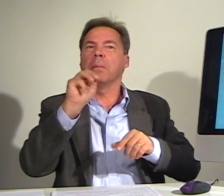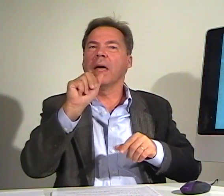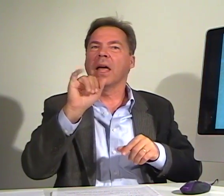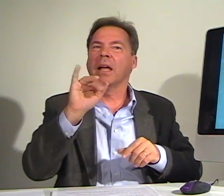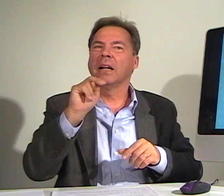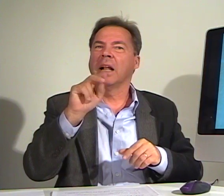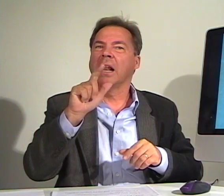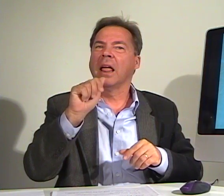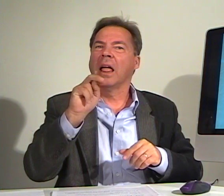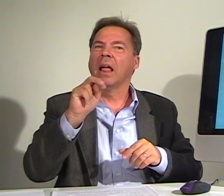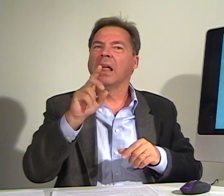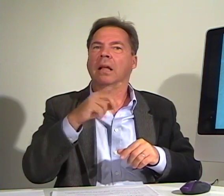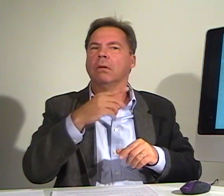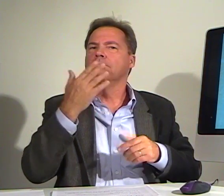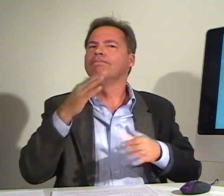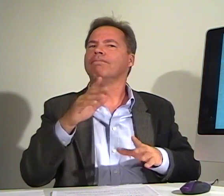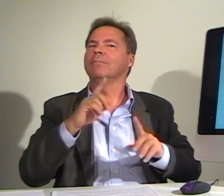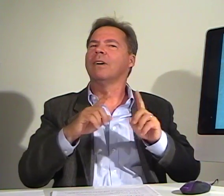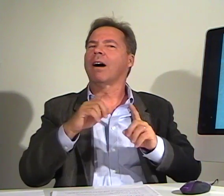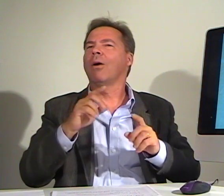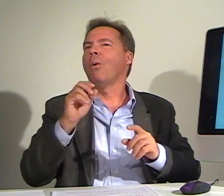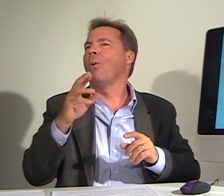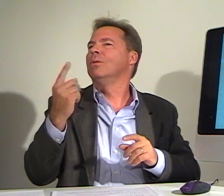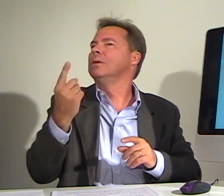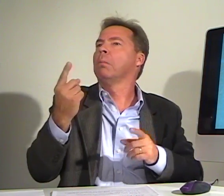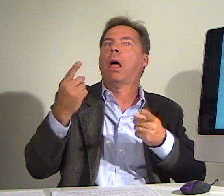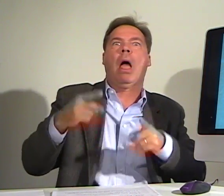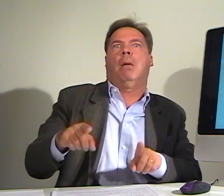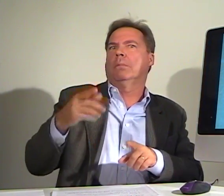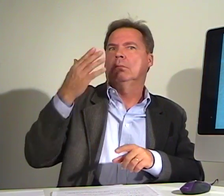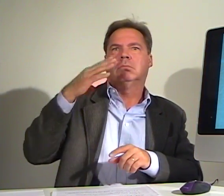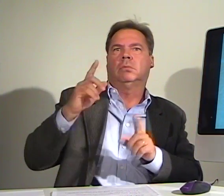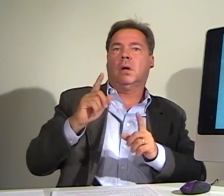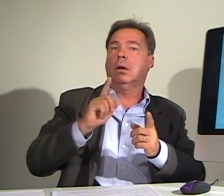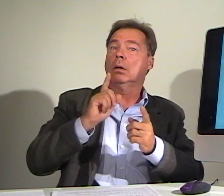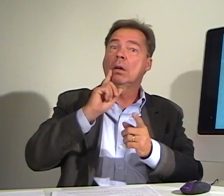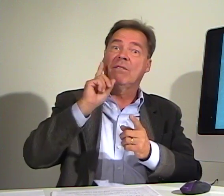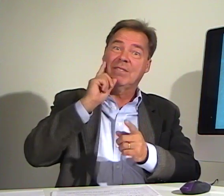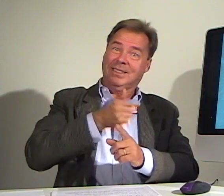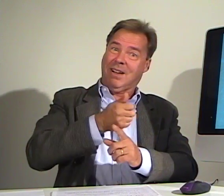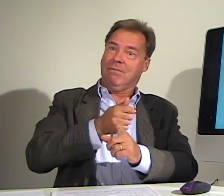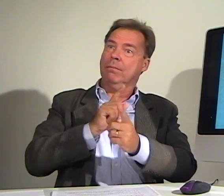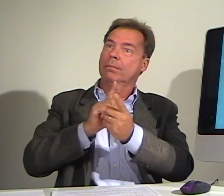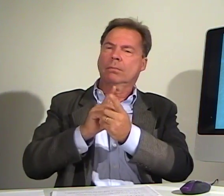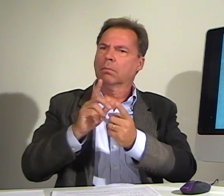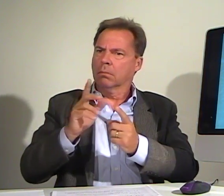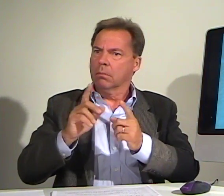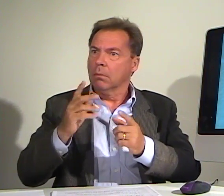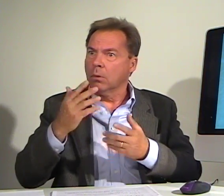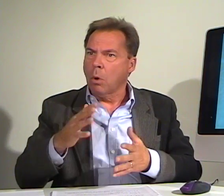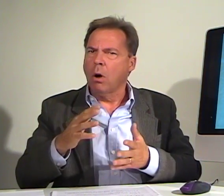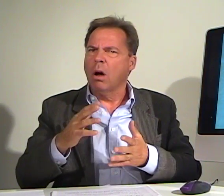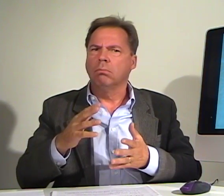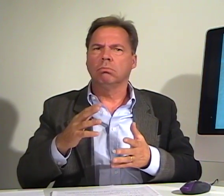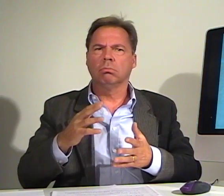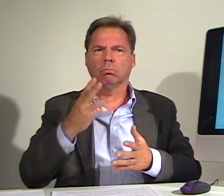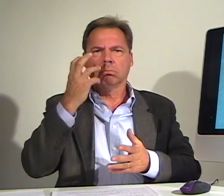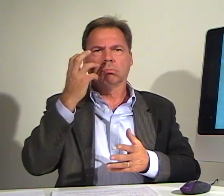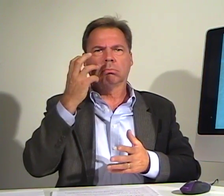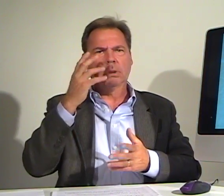island. If there were mainlanders coming to the island who were hearing and met a deaf individual and wasn't able to